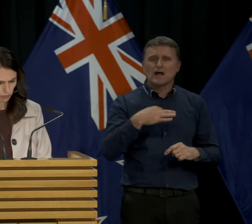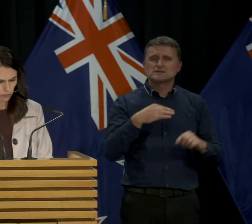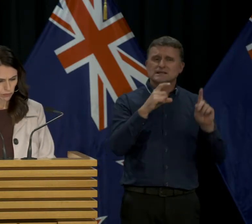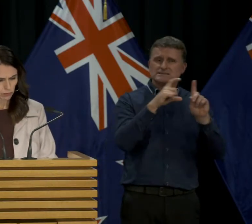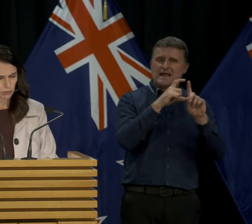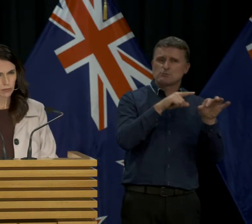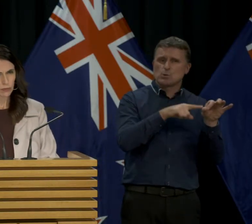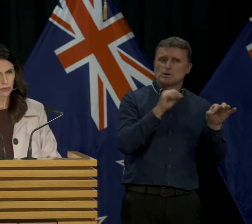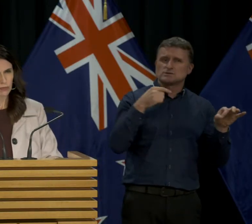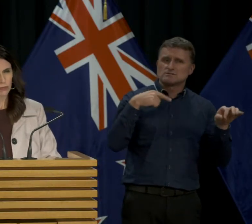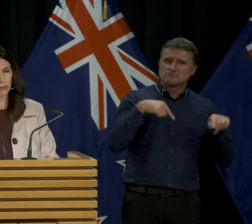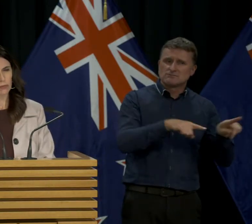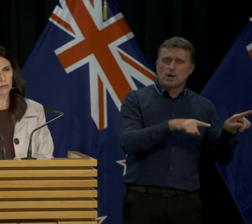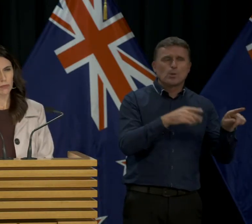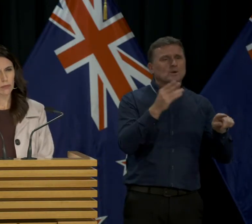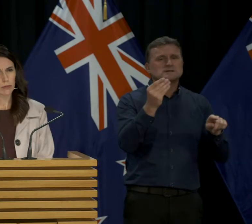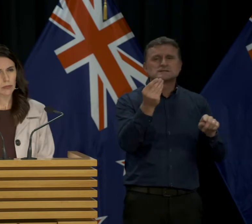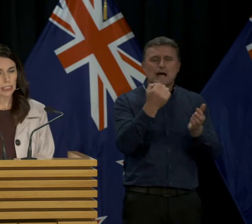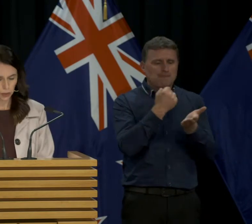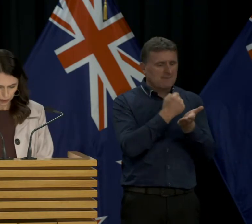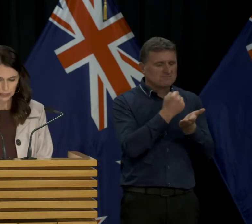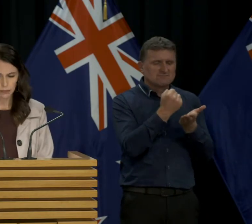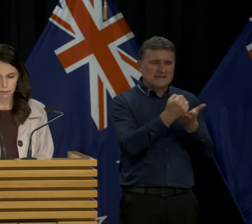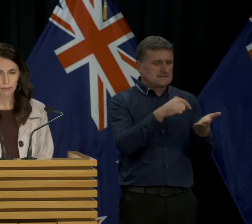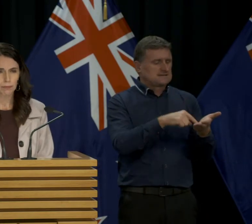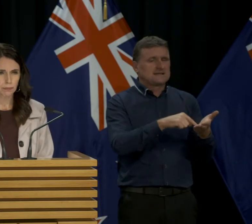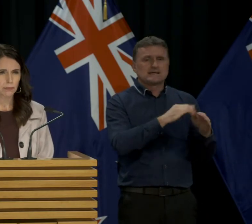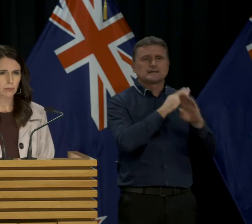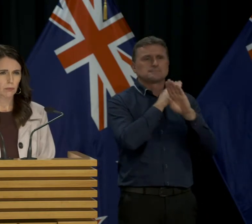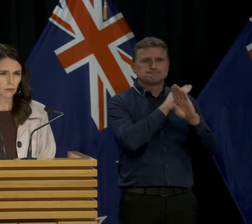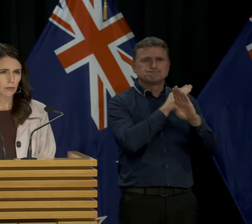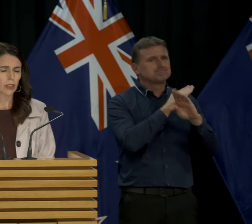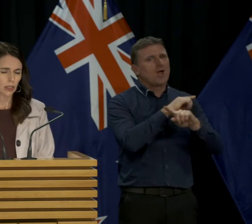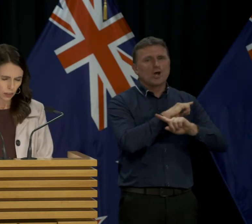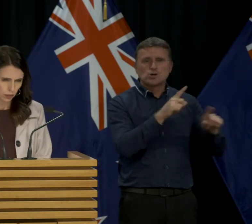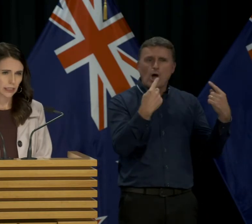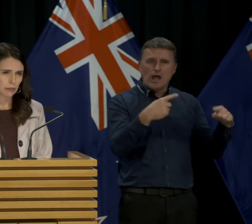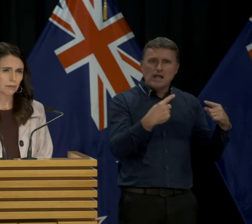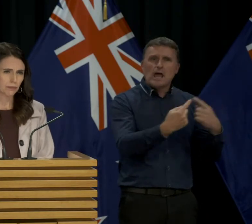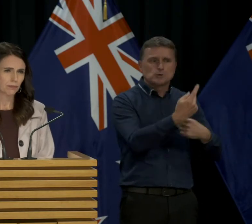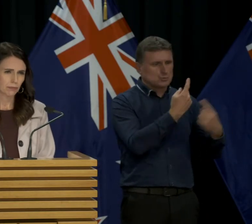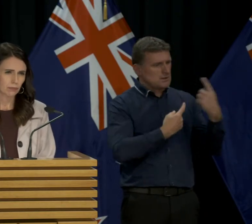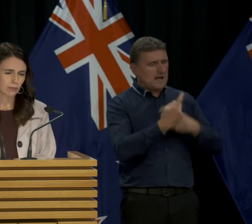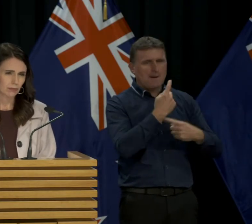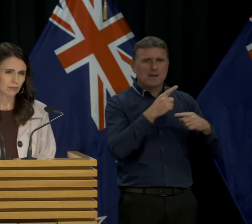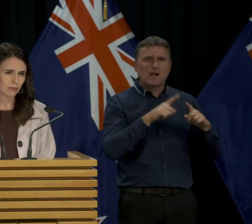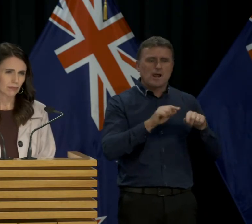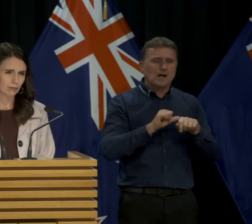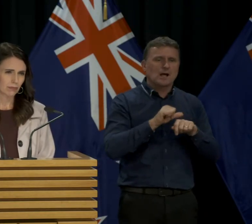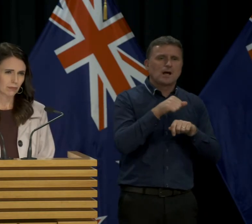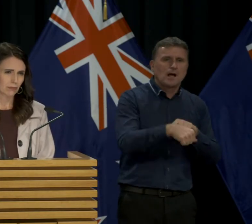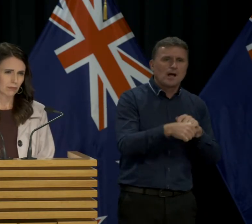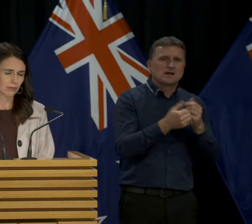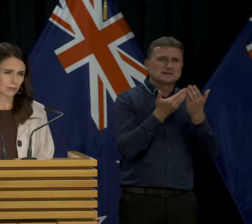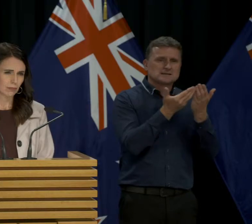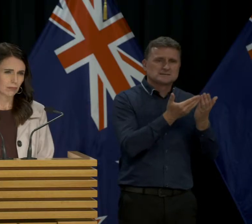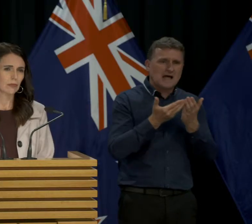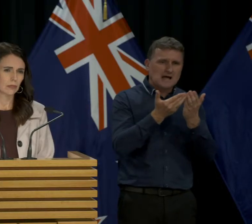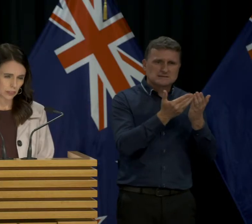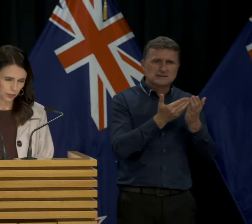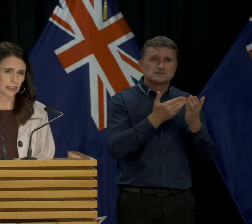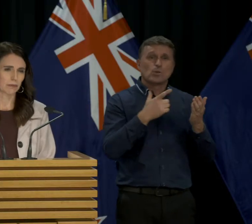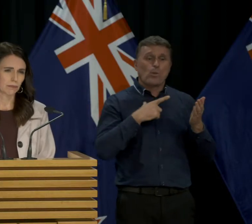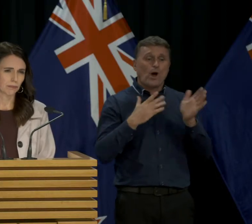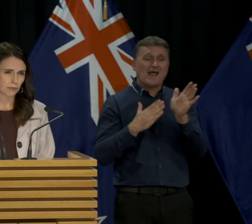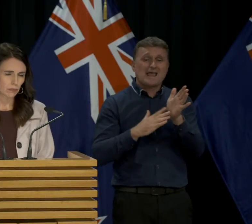are certain classes of visas that can't come back into the country. Some Correct. post-study work visas. Correct. And the reason why is because of limited MIQ